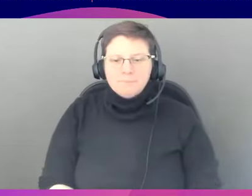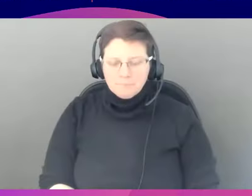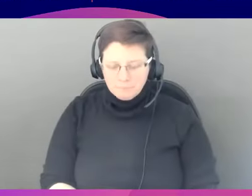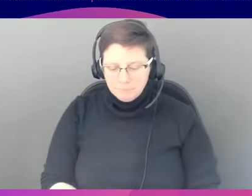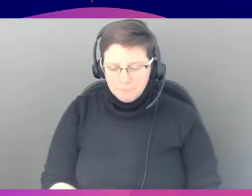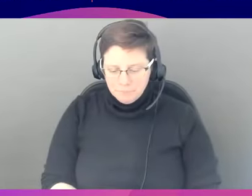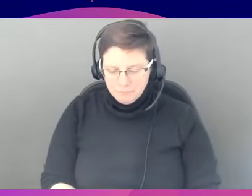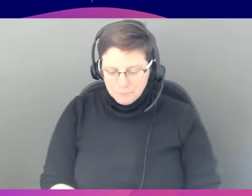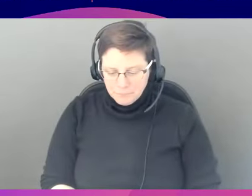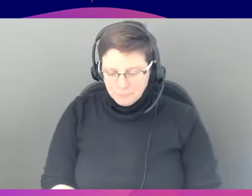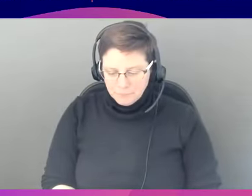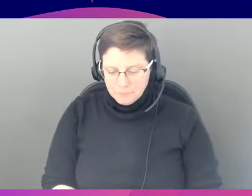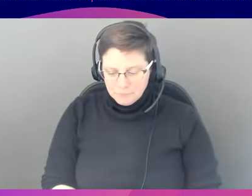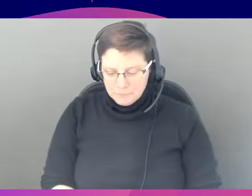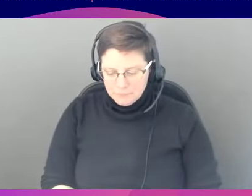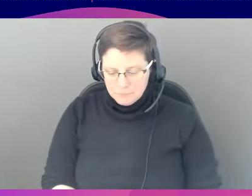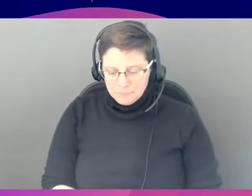Thank you.